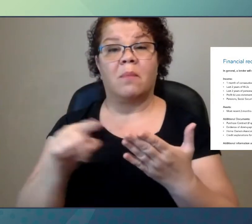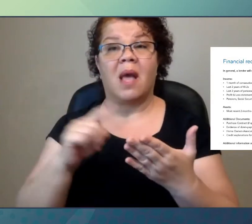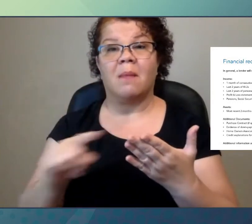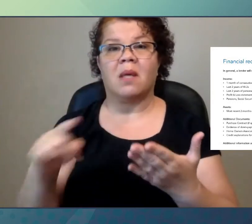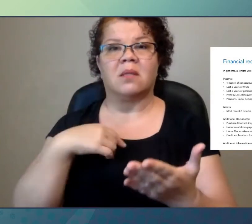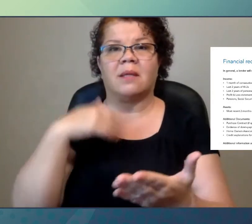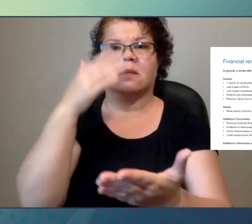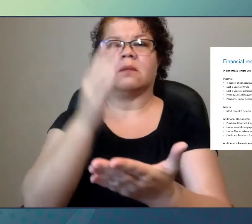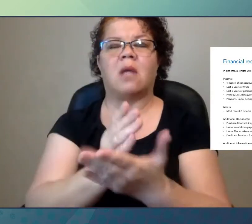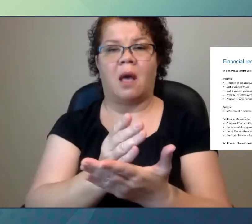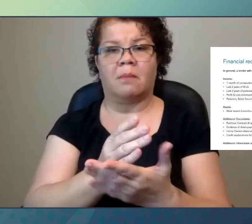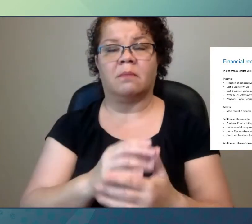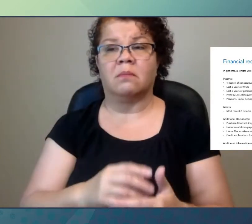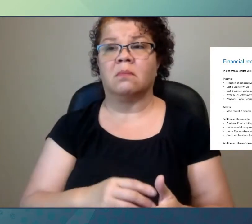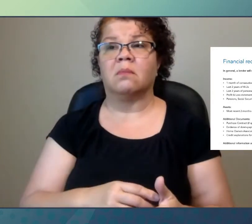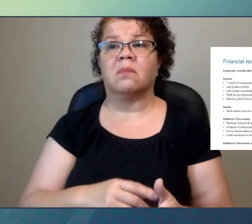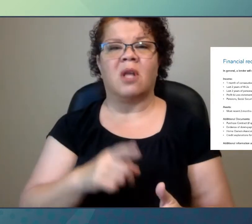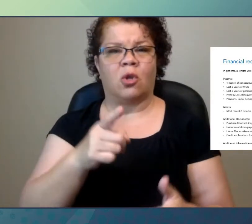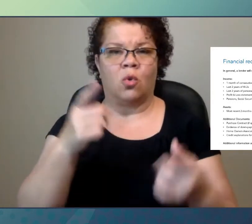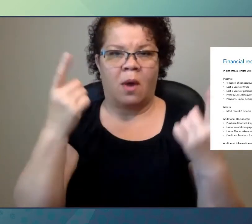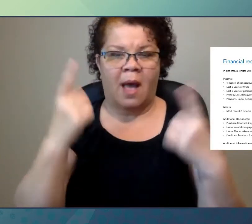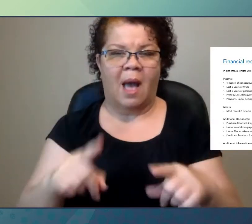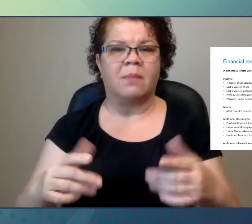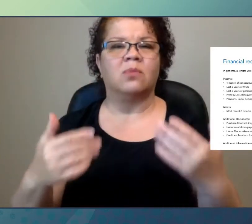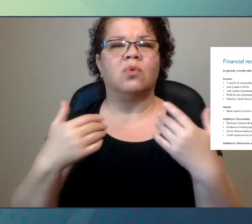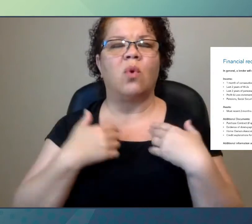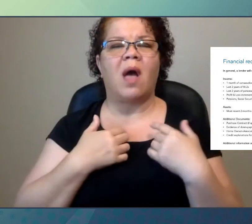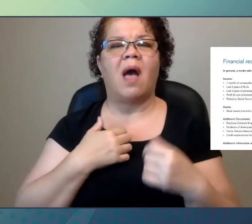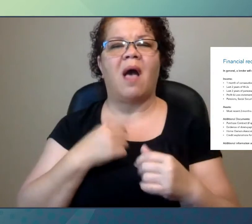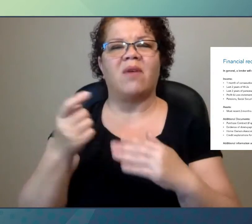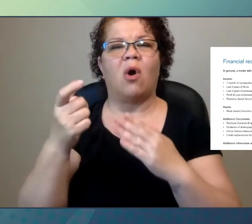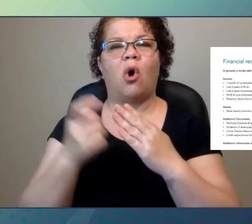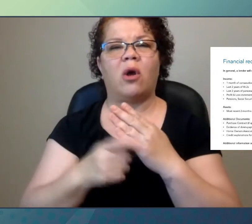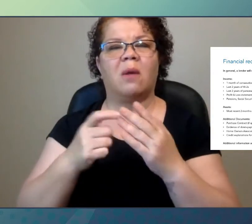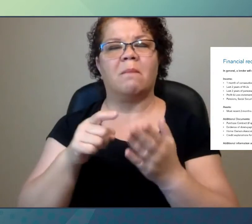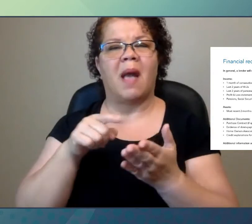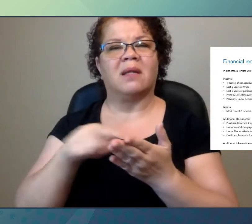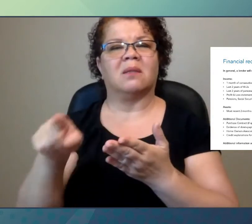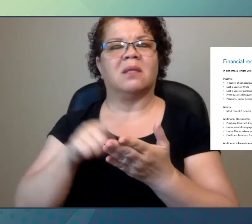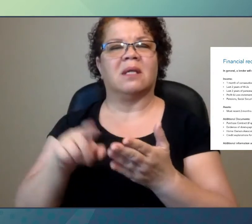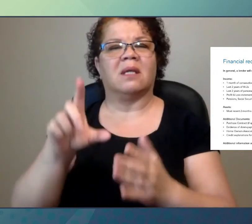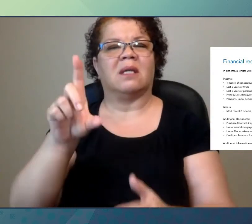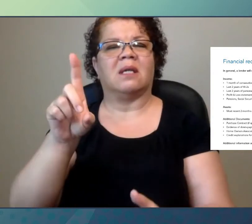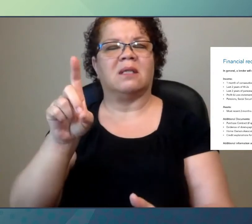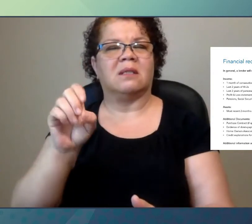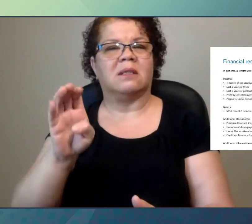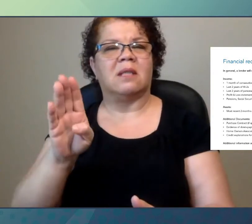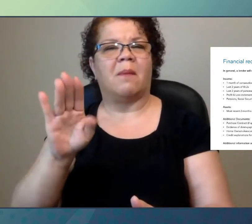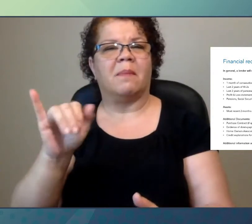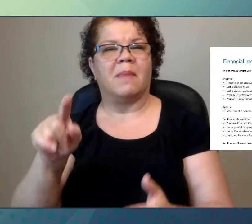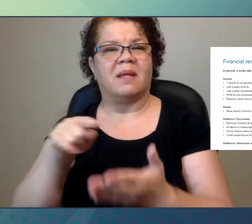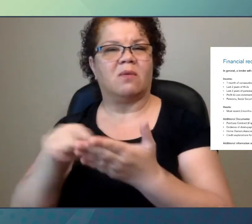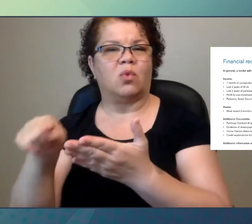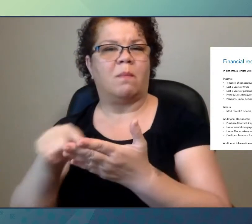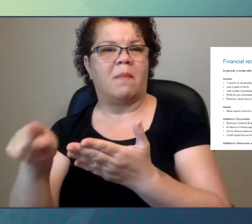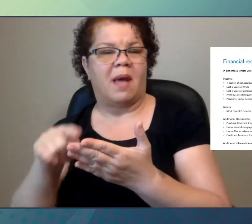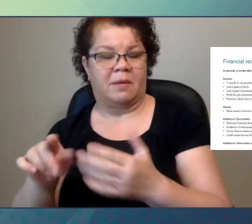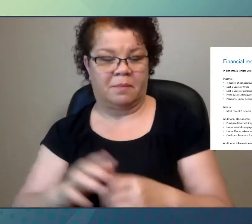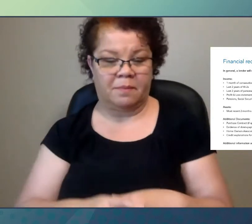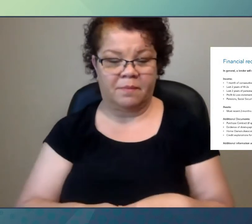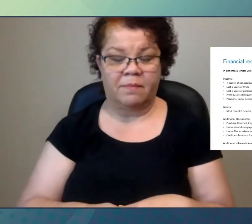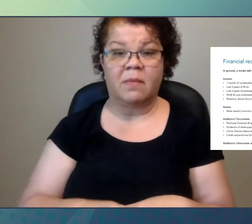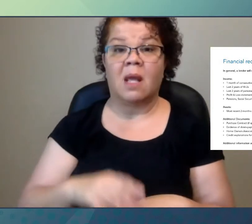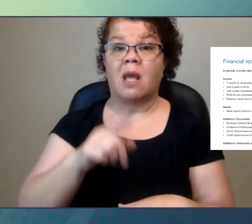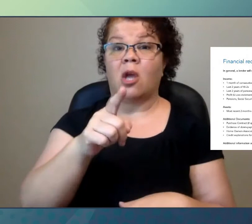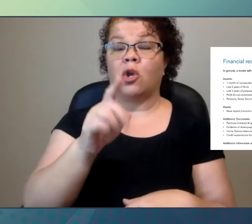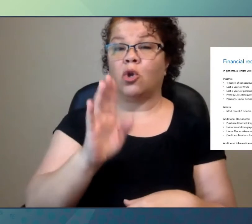account, and you happen to have an auto debit to pay your credit card bill out of the checking account. Well, if that happens, if the bank terminates your